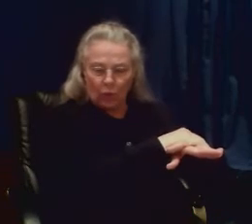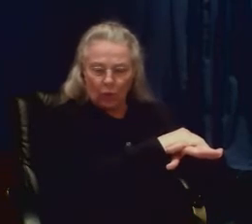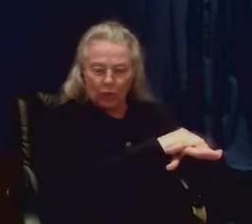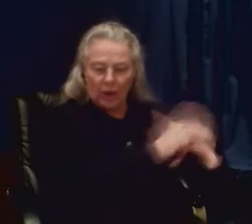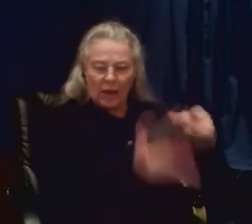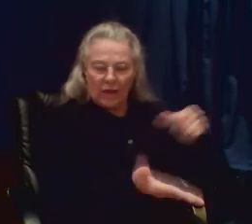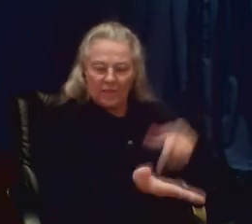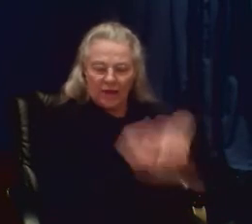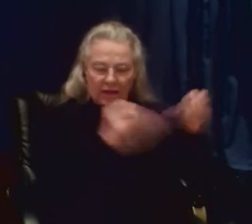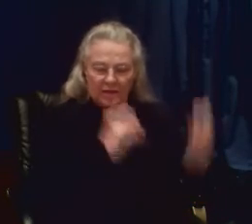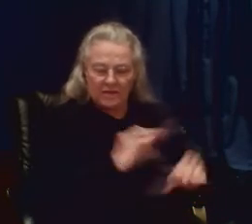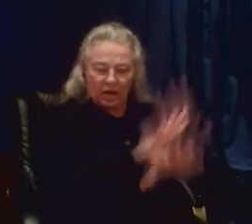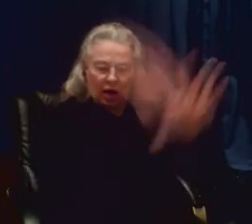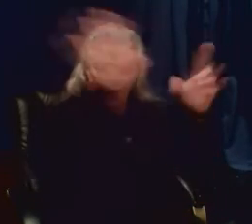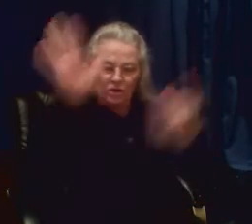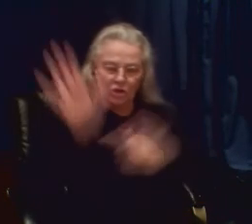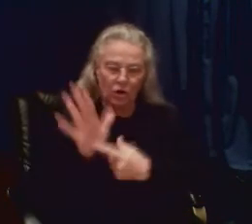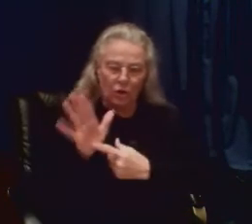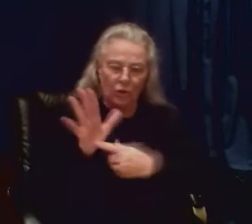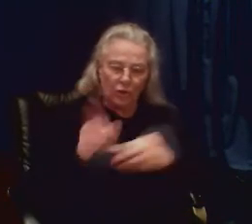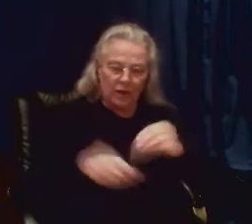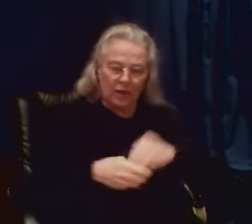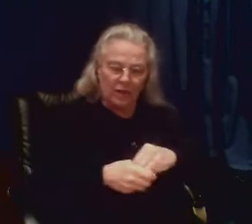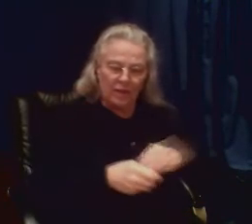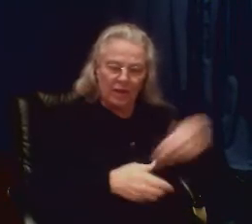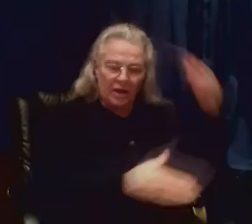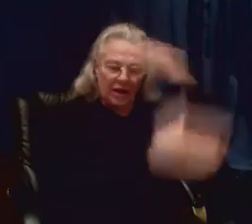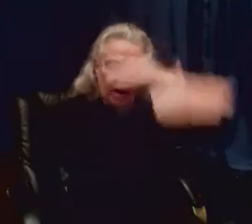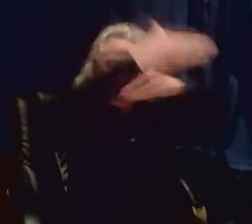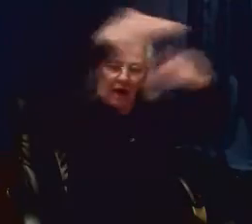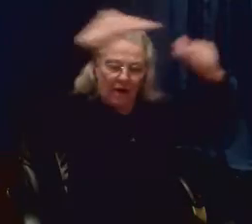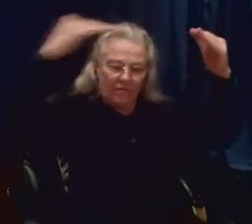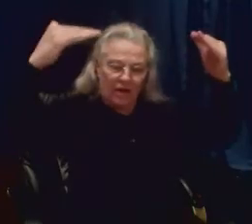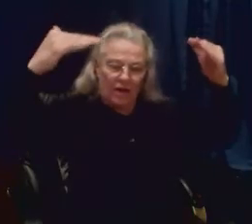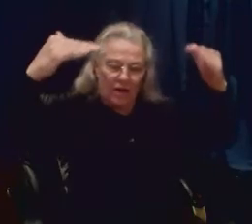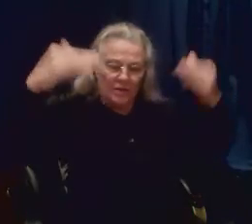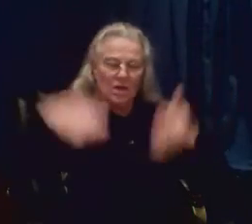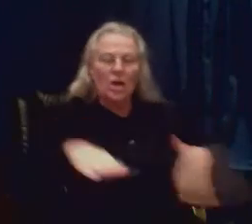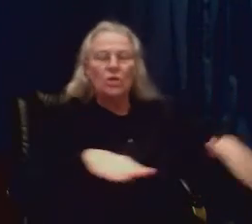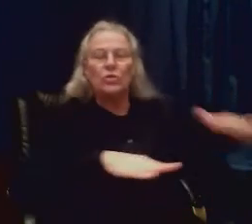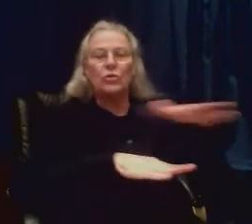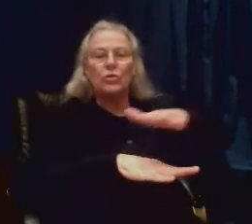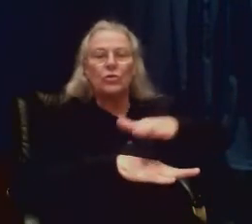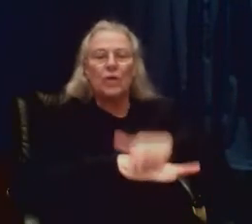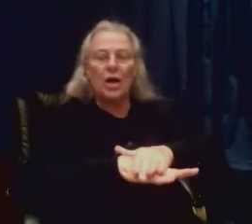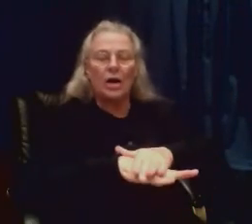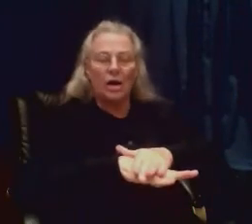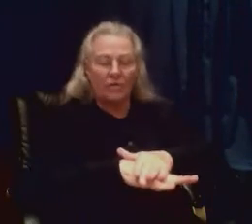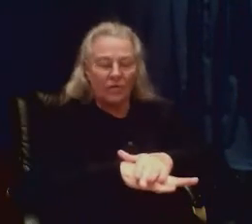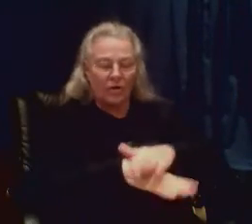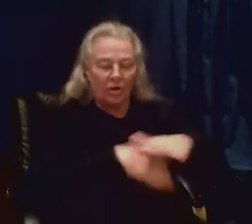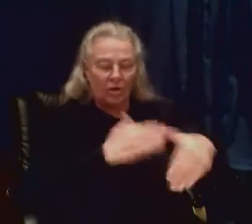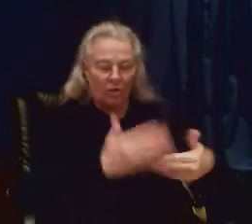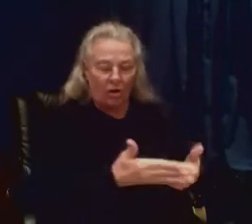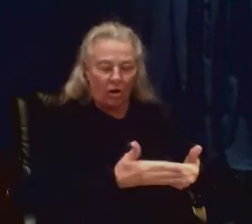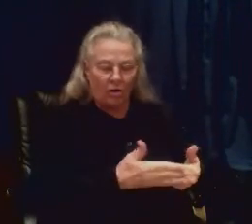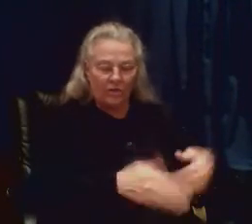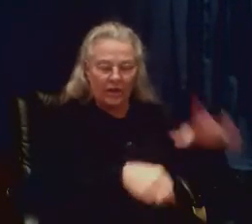born. This light shone in the heavens to cover all